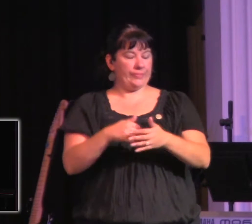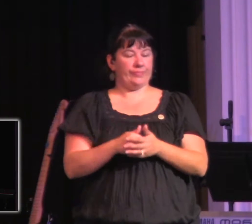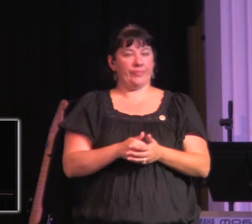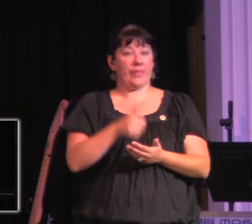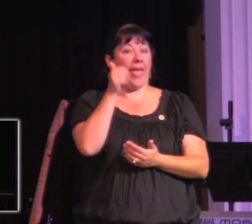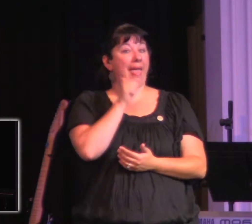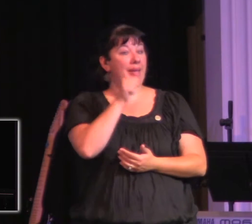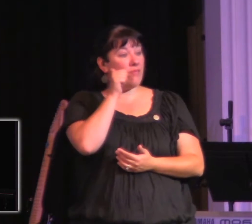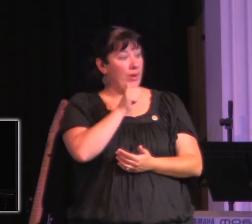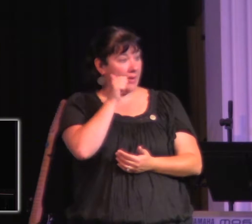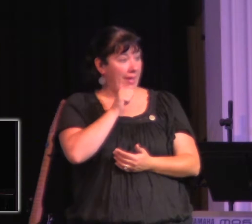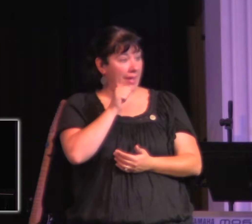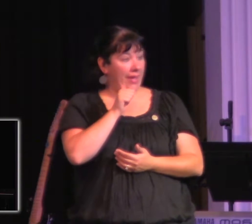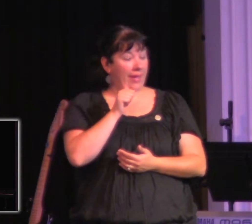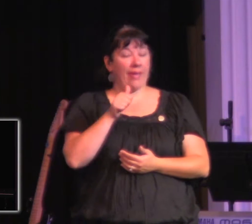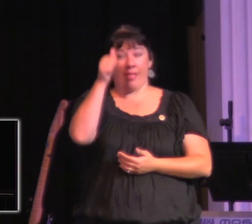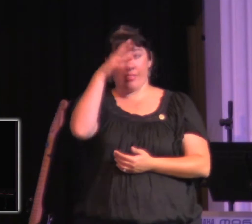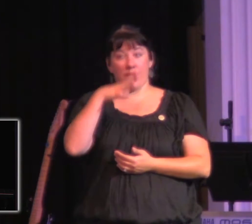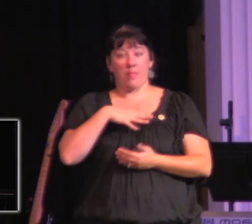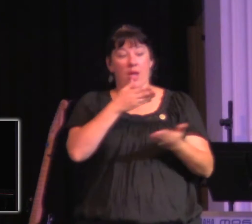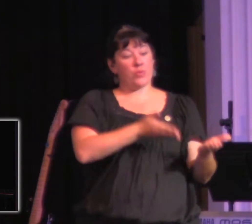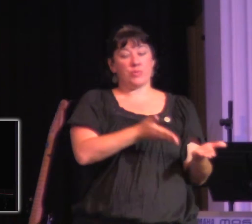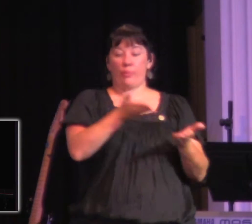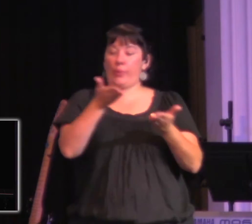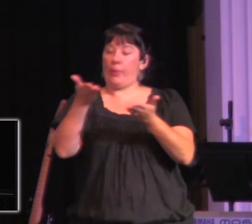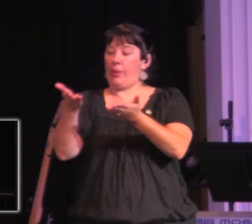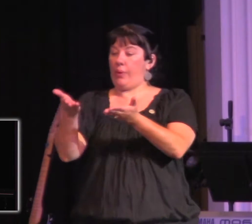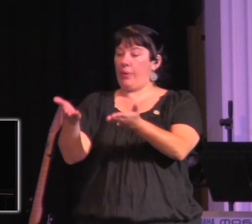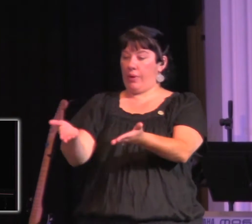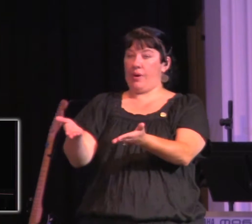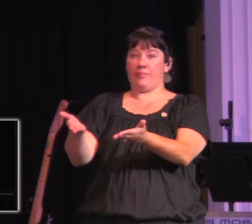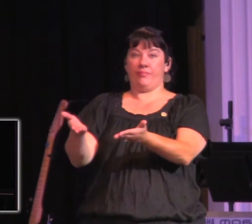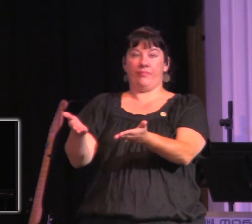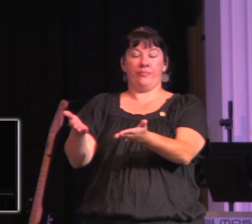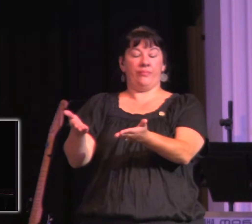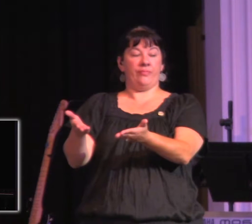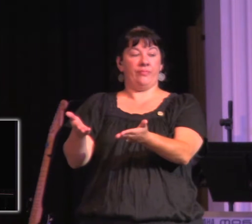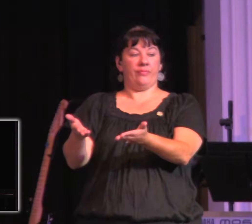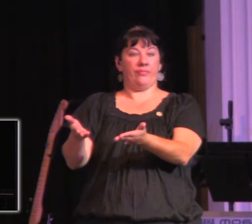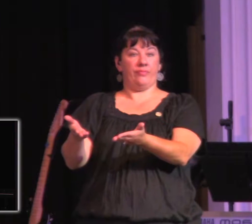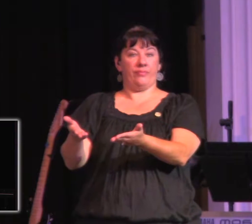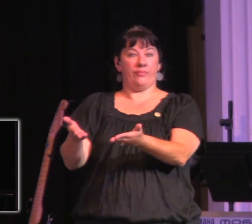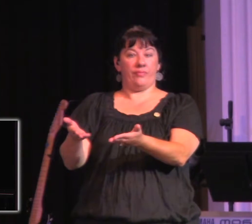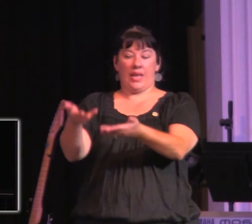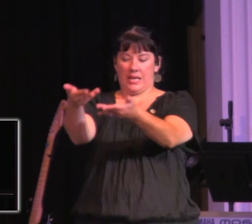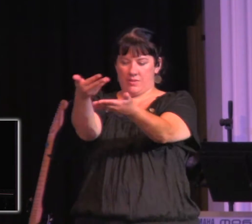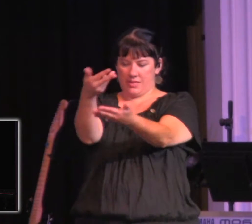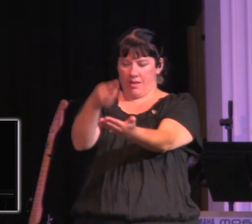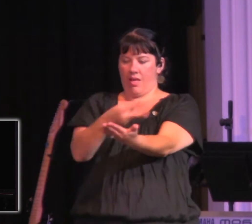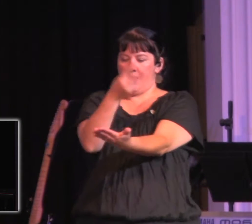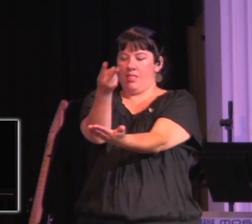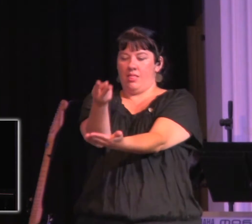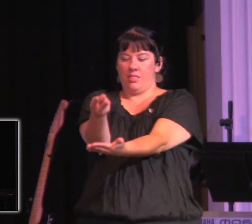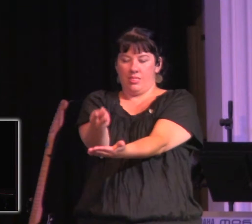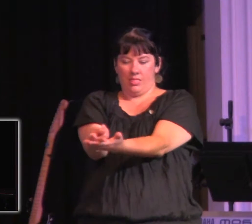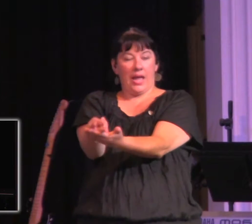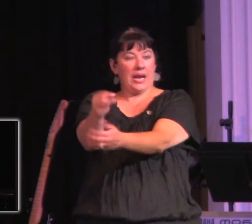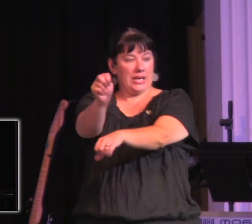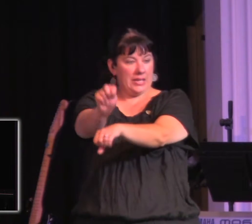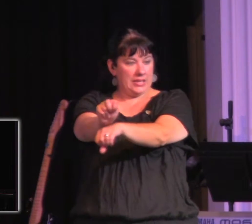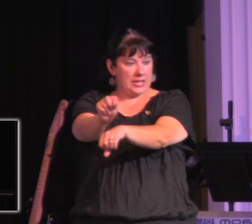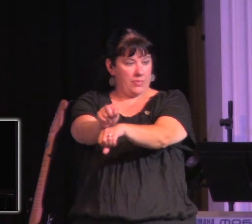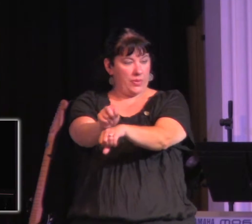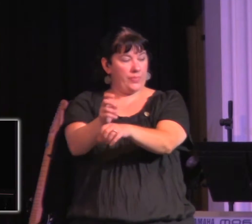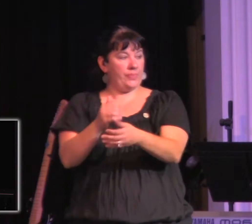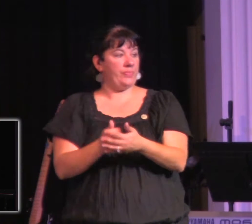us, for whatever reason, there was a man who had been crippled from birth, the scripture says, and he